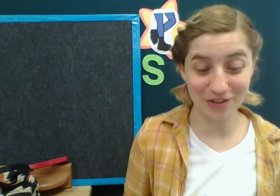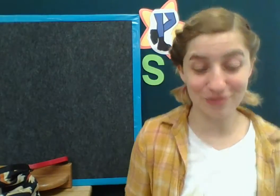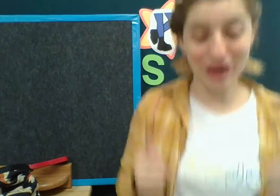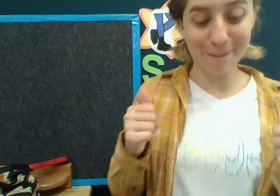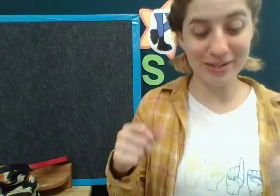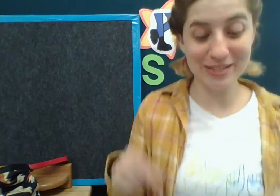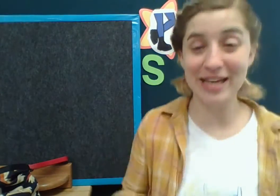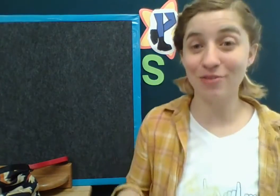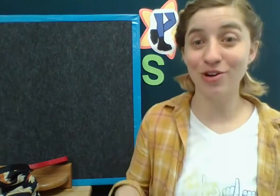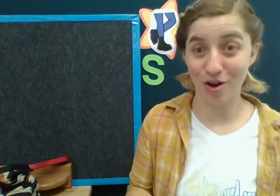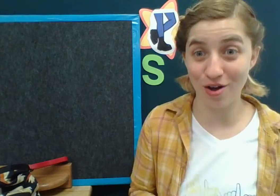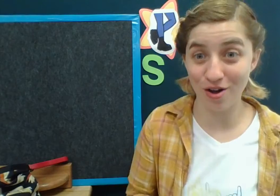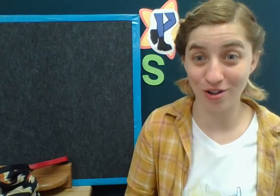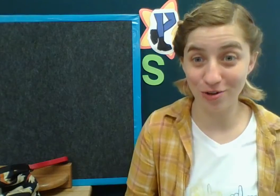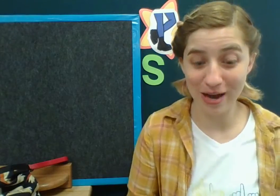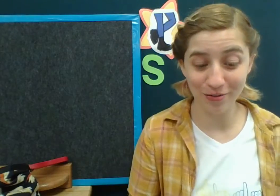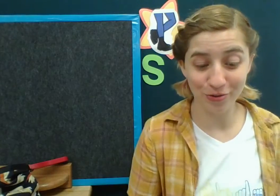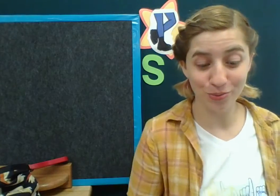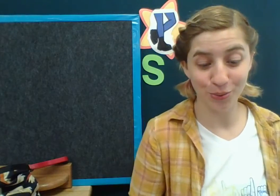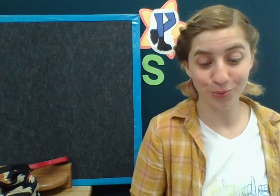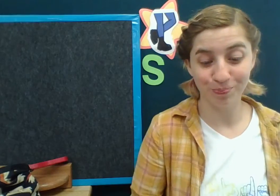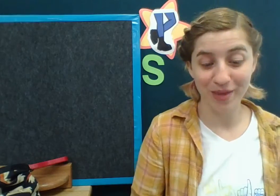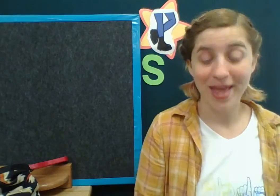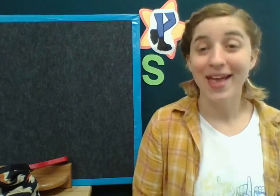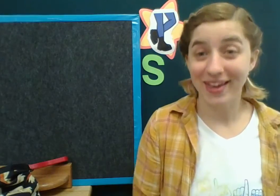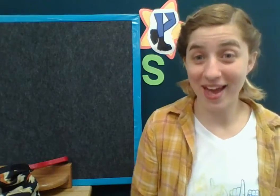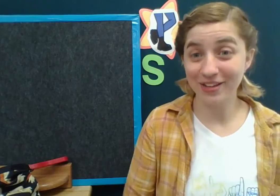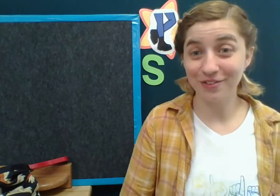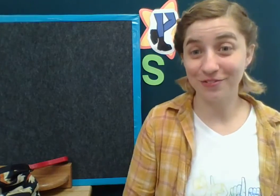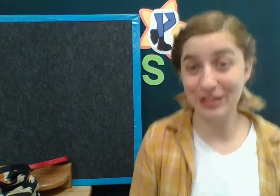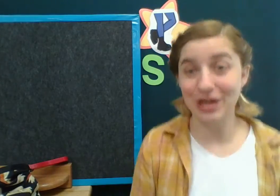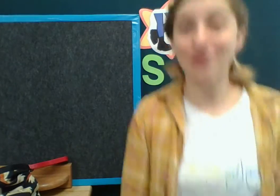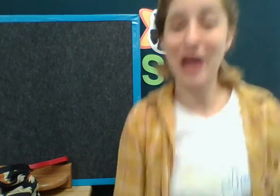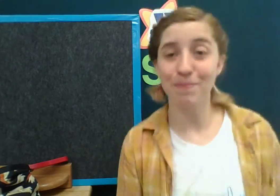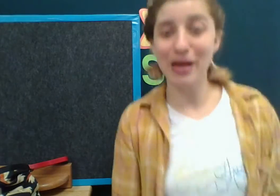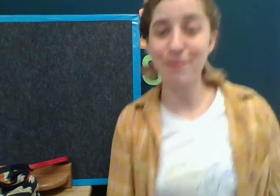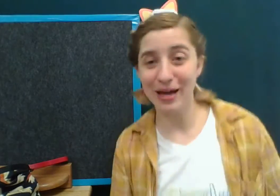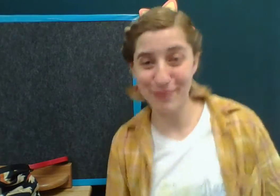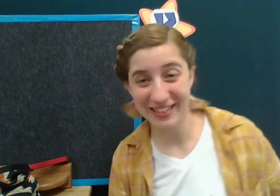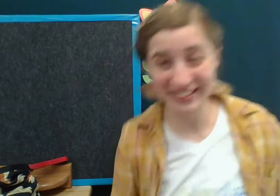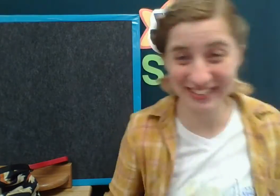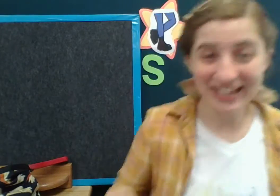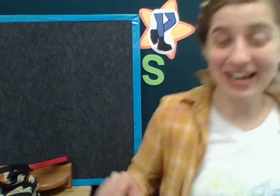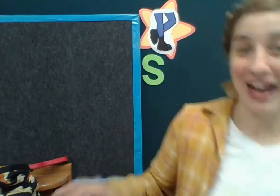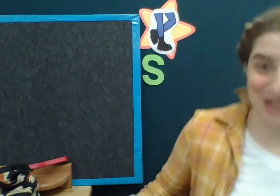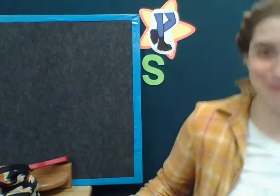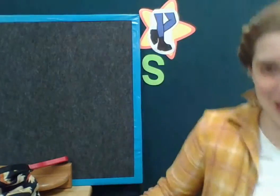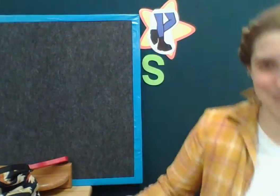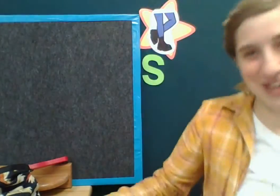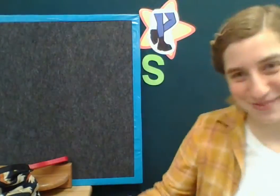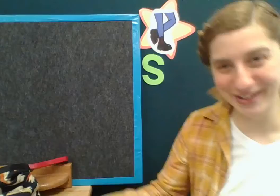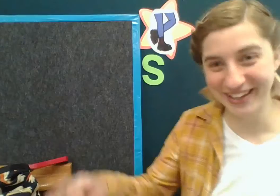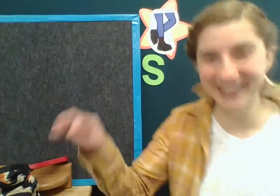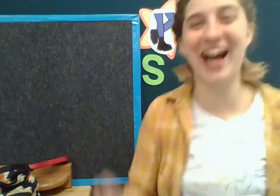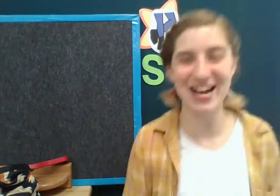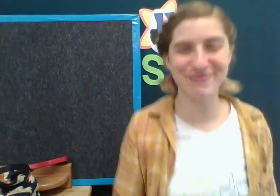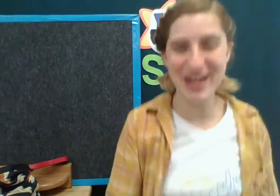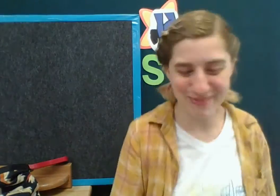go up and down all around the room? Can your feet go hop, hop, hop, hop, hop, hop, hop, hop,